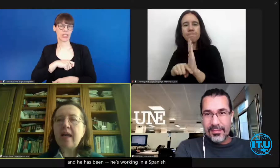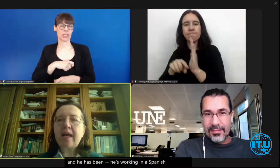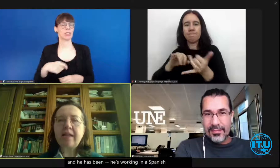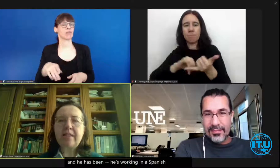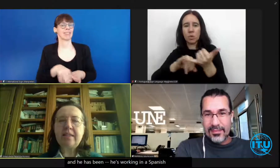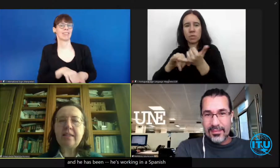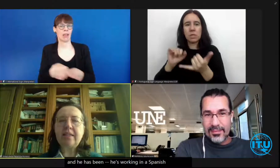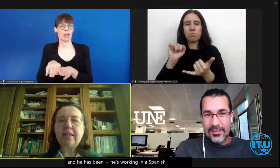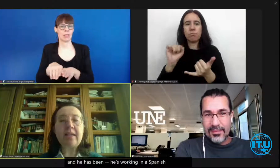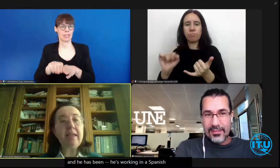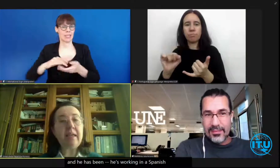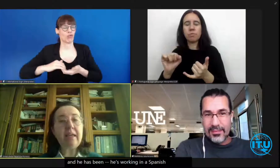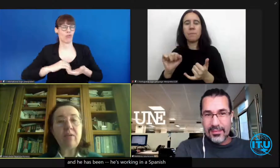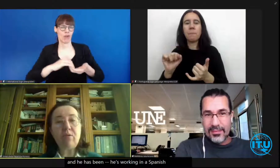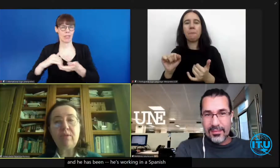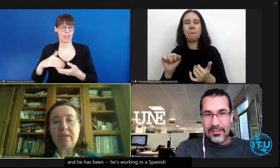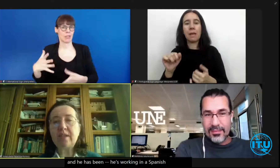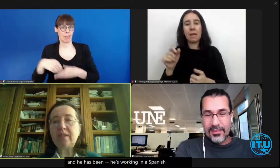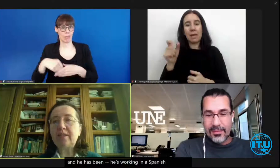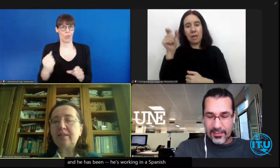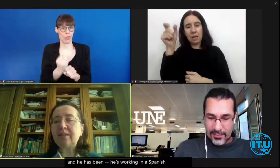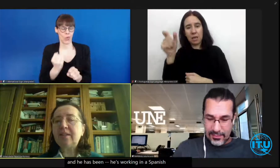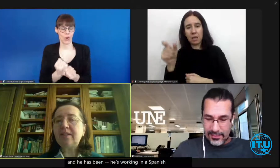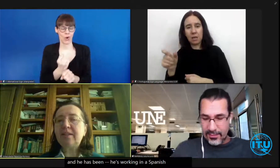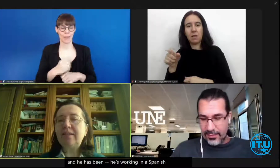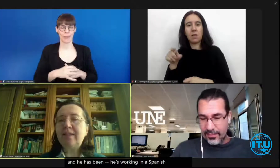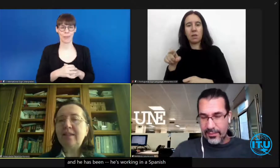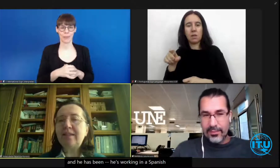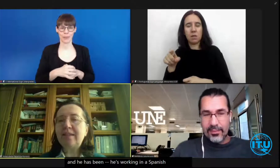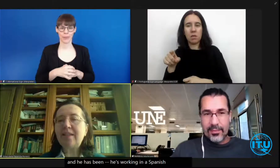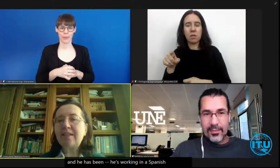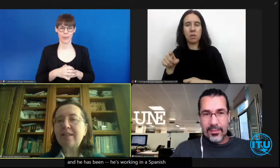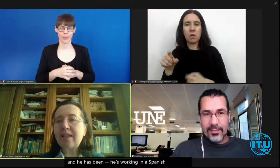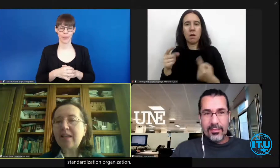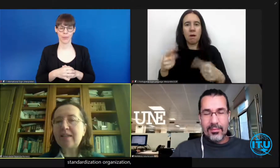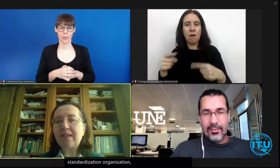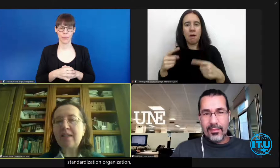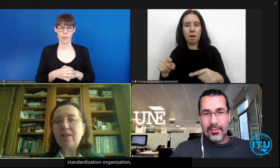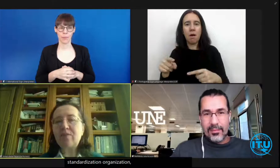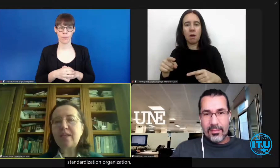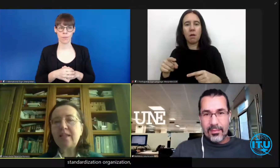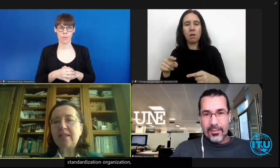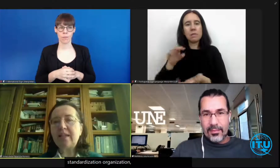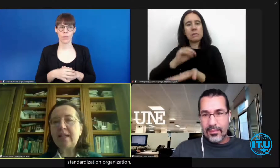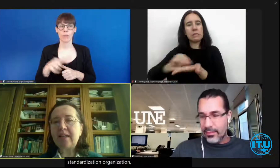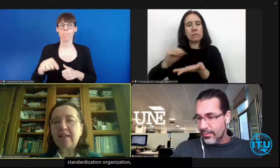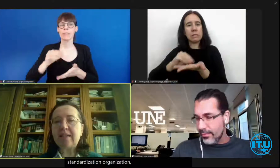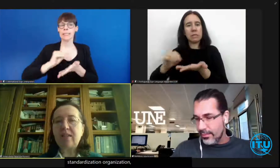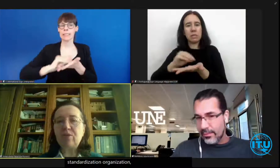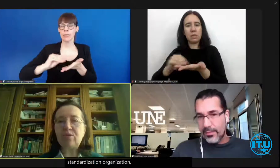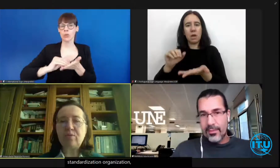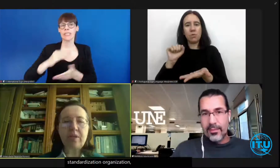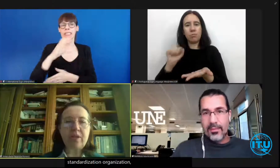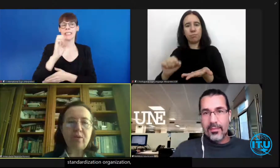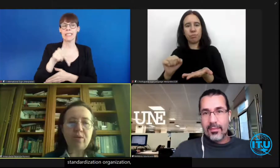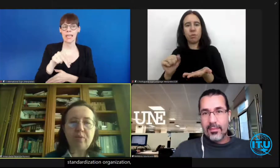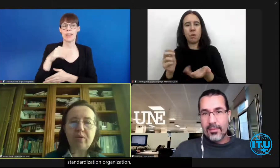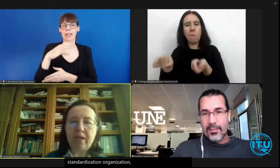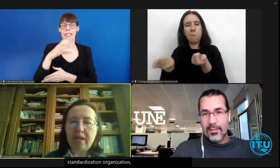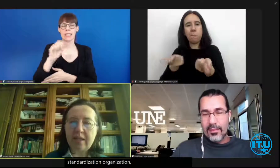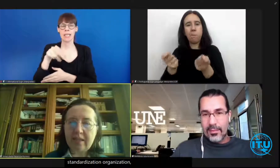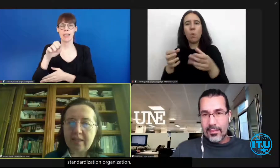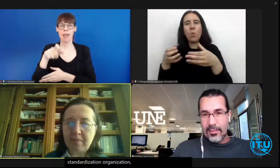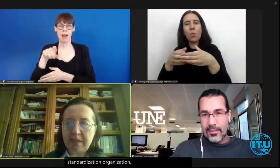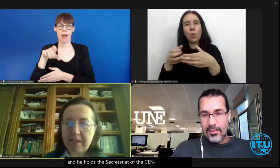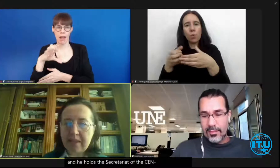organization, and he holds the seat as secretary of the Sentinel-ECANETSI joint working group